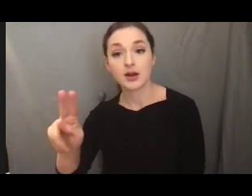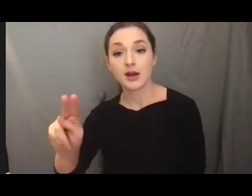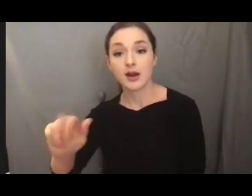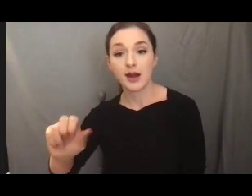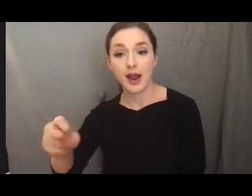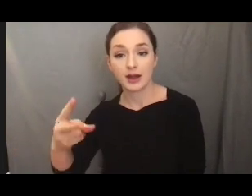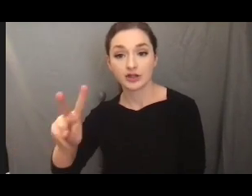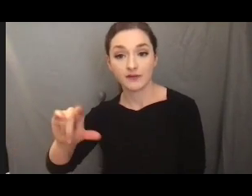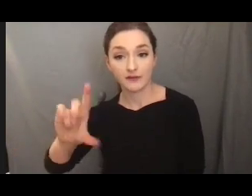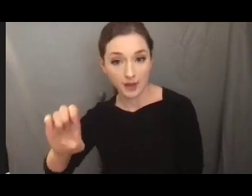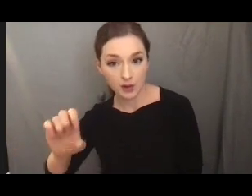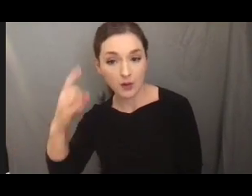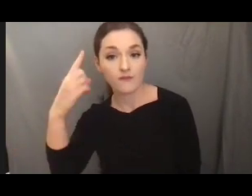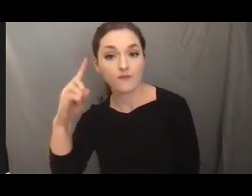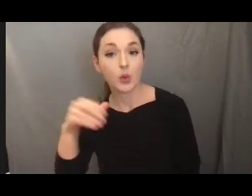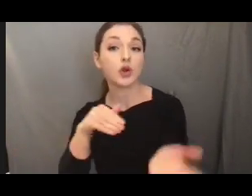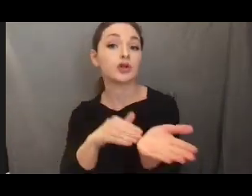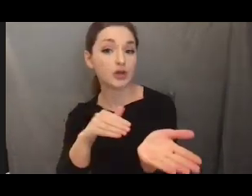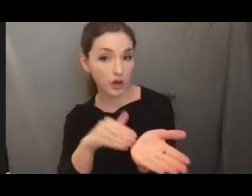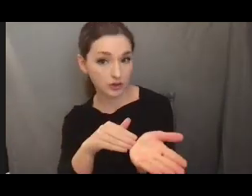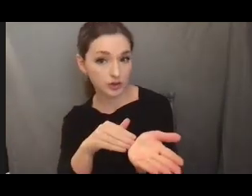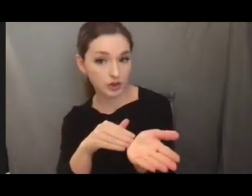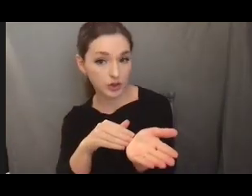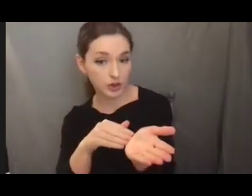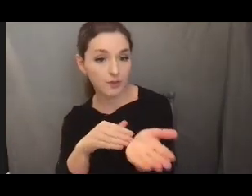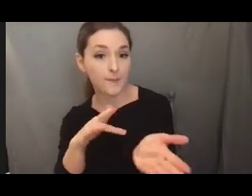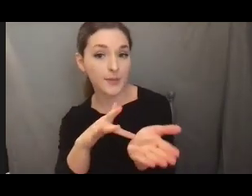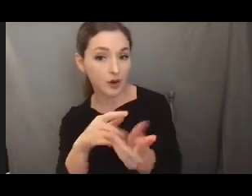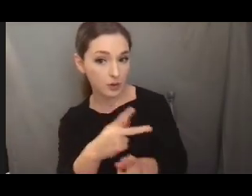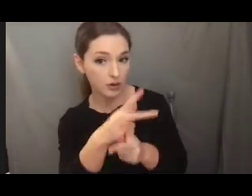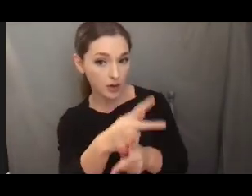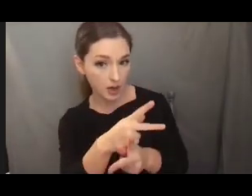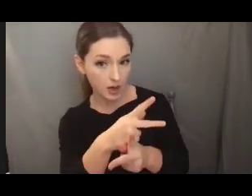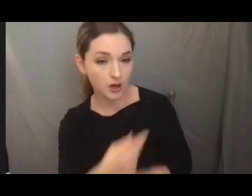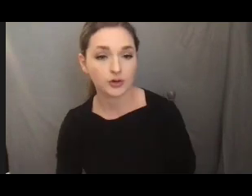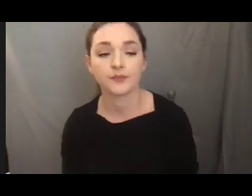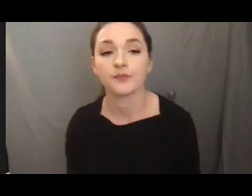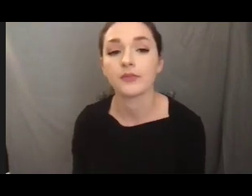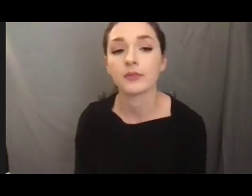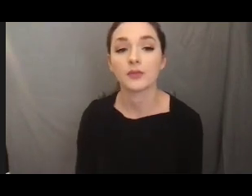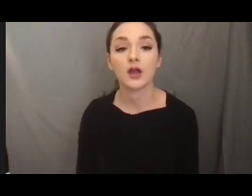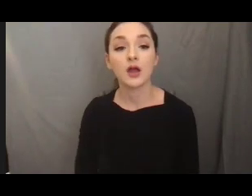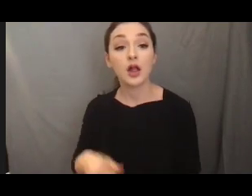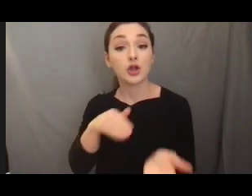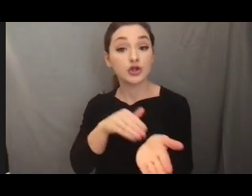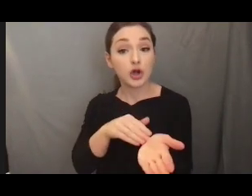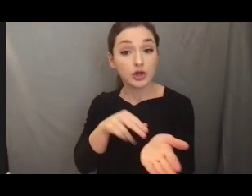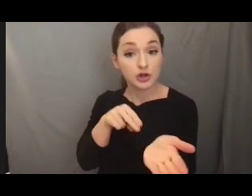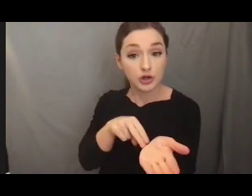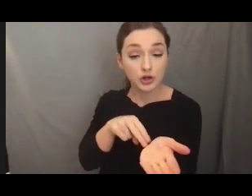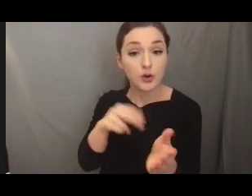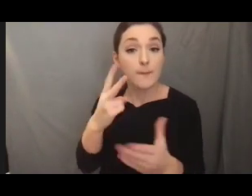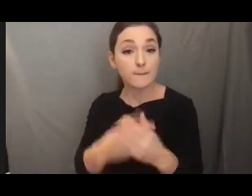Blacks were allowed to sit. Doctors and nurses at the hospital helped Wilma do exercises to make her paralyzed